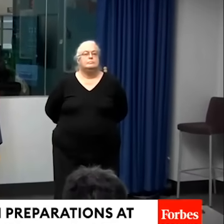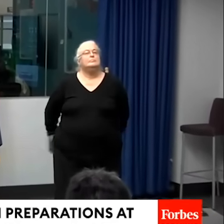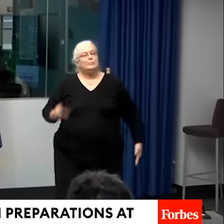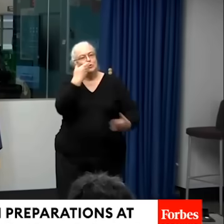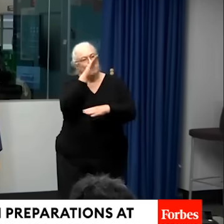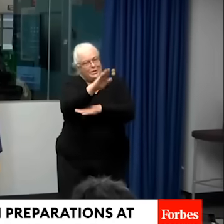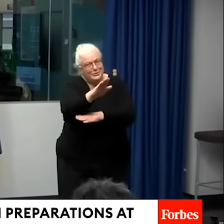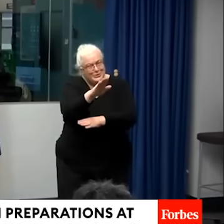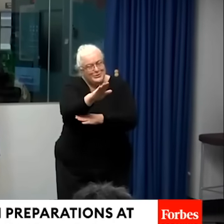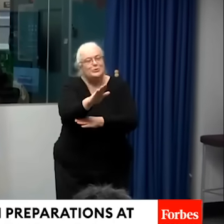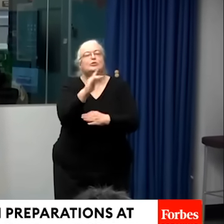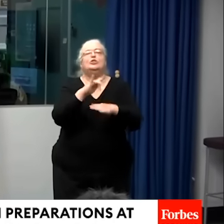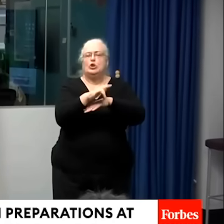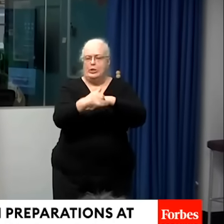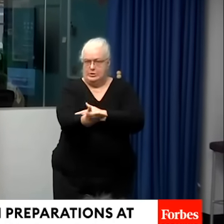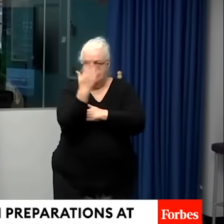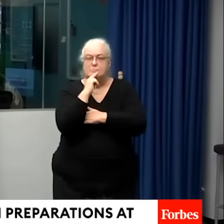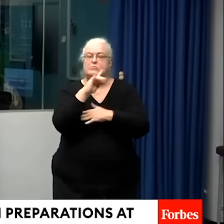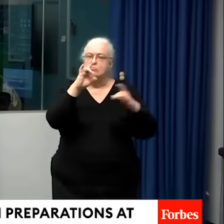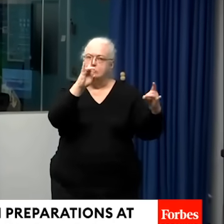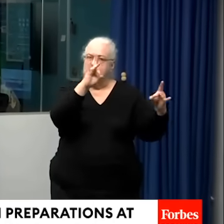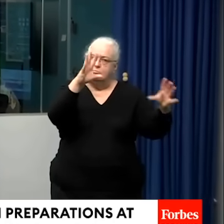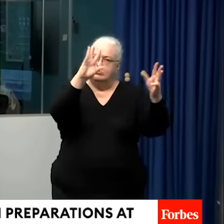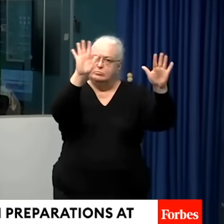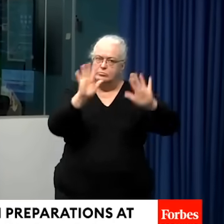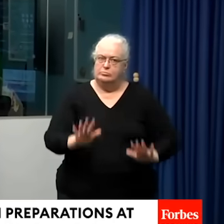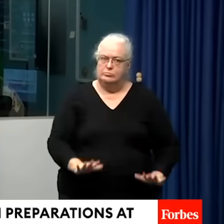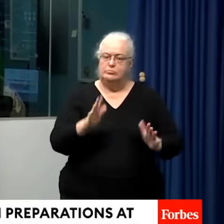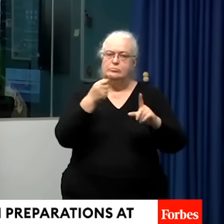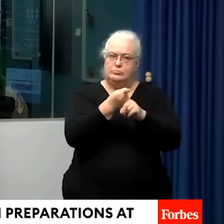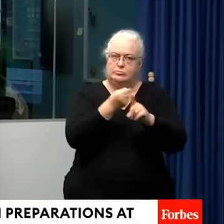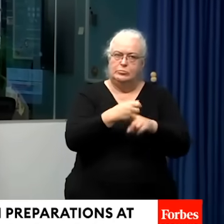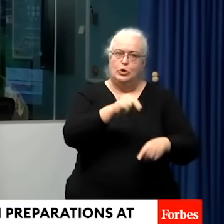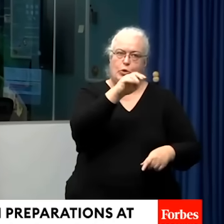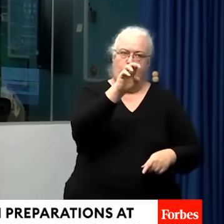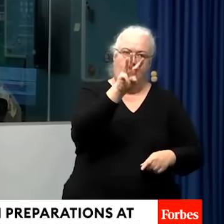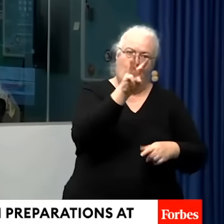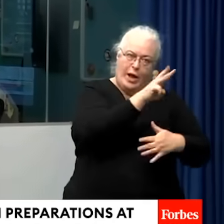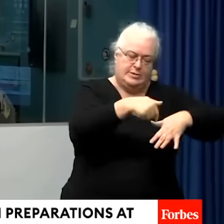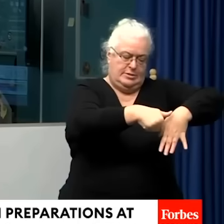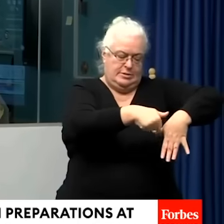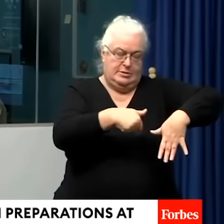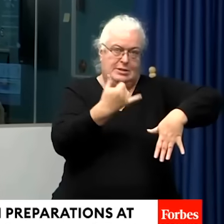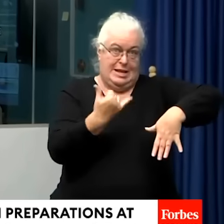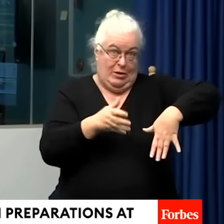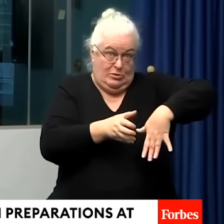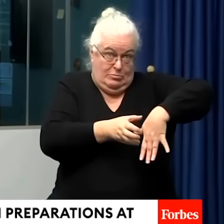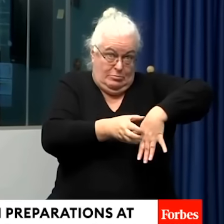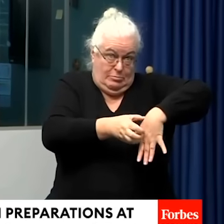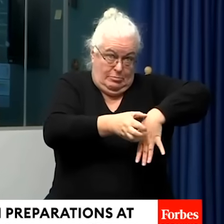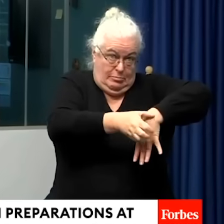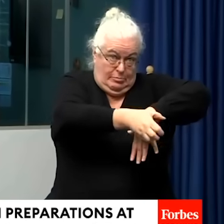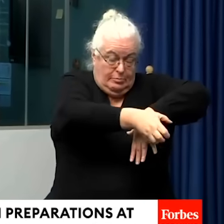Well, good afternoon. Early this morning, severe weather began impacting northwest Florida. It's currently moving across the state. I've been working